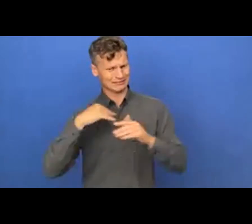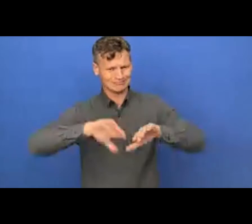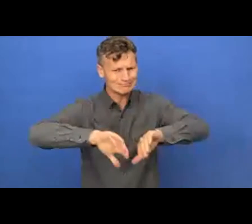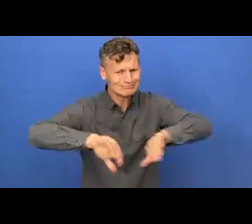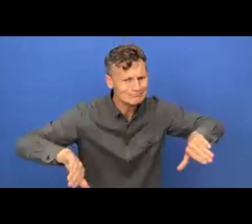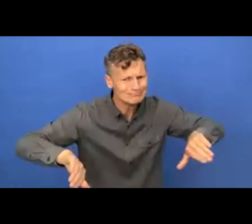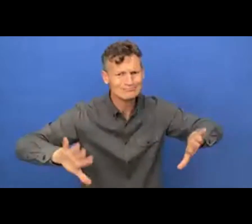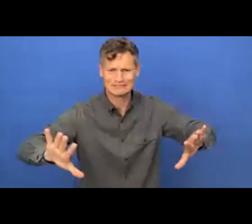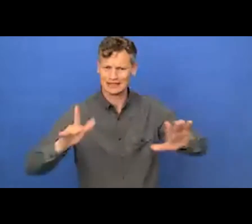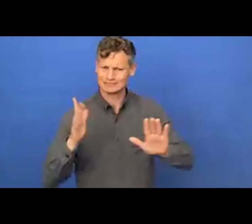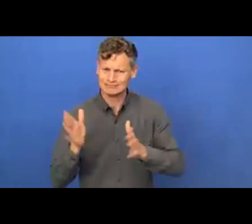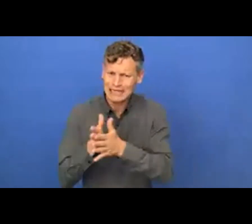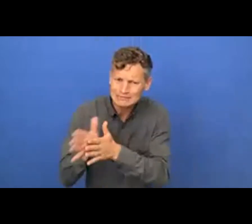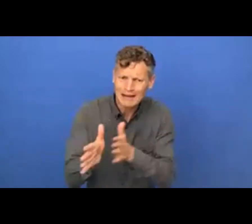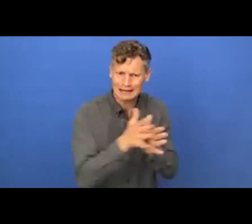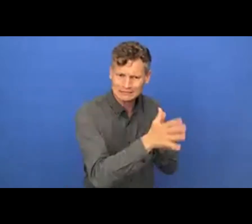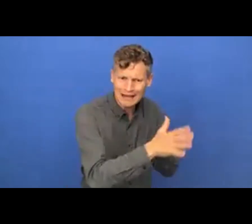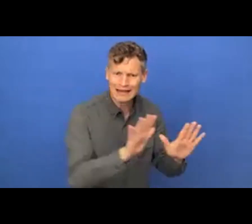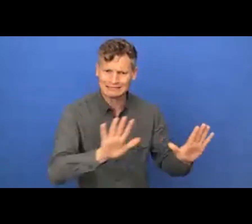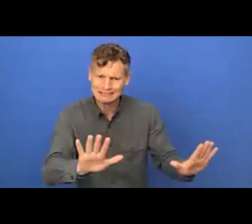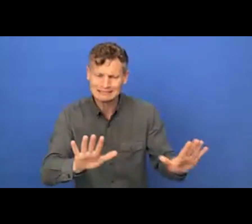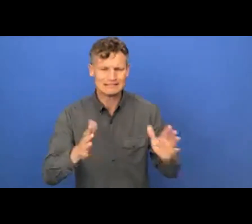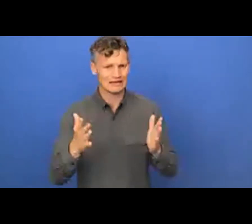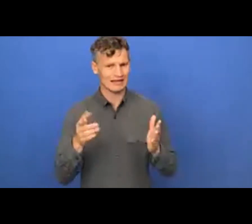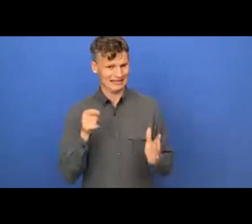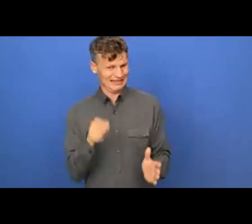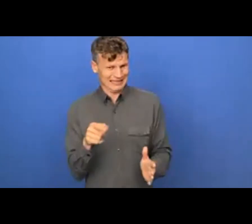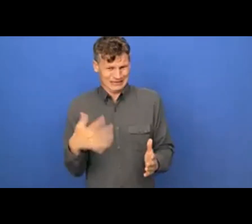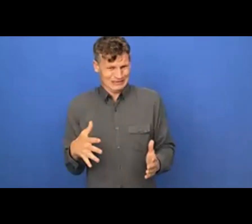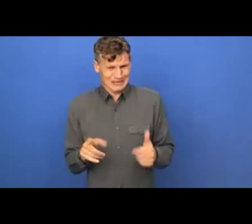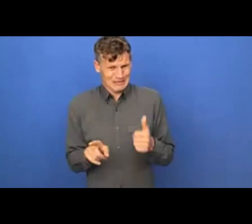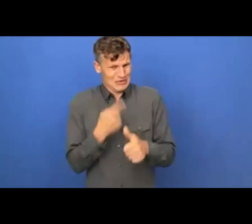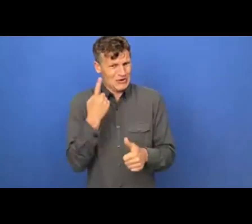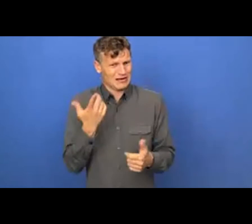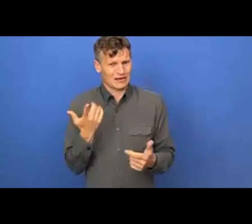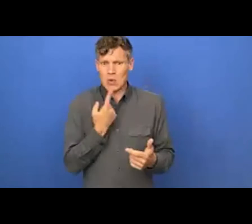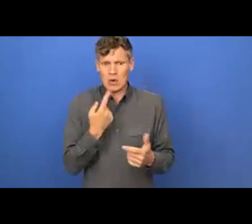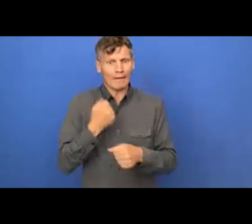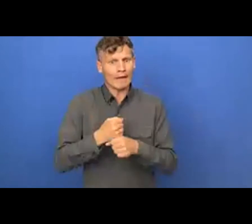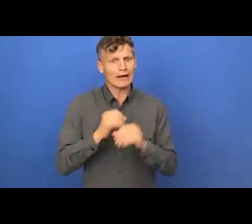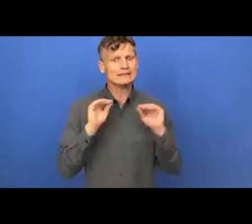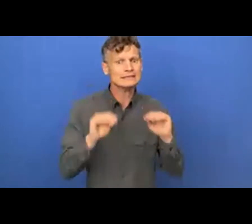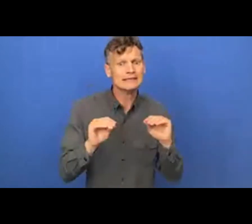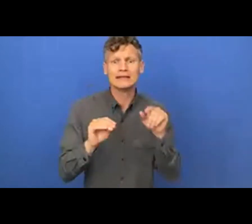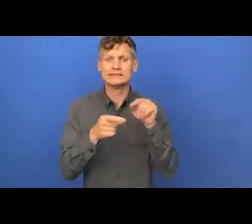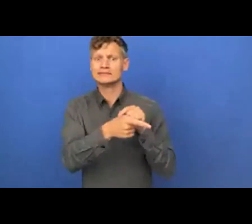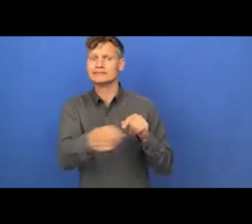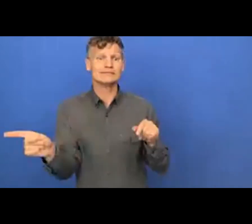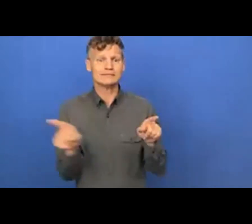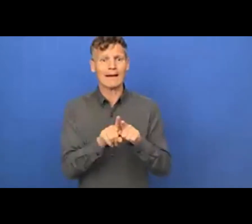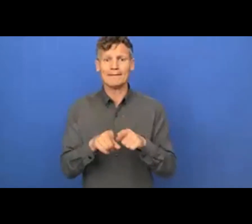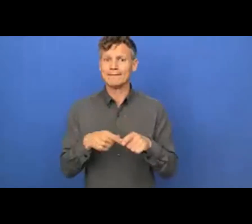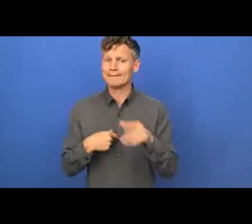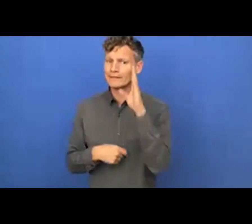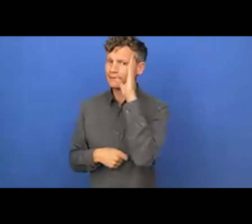of fundamental importance. And so the initial training and continued training of teachers and